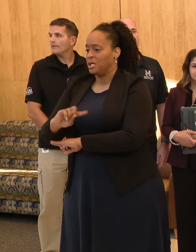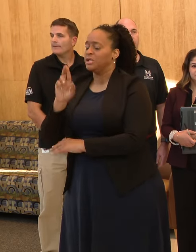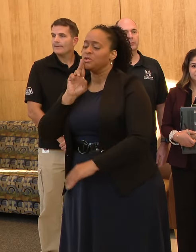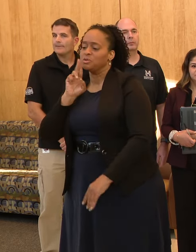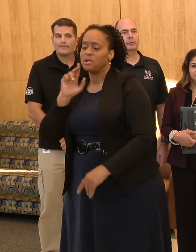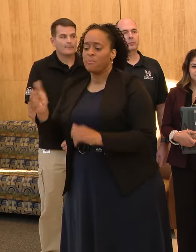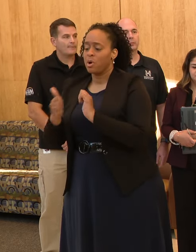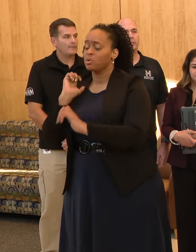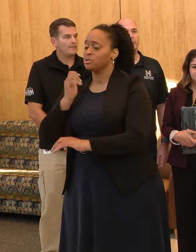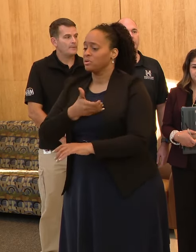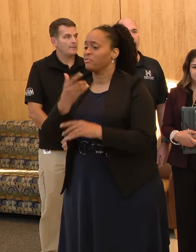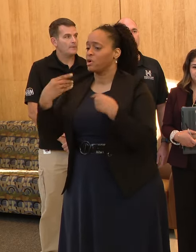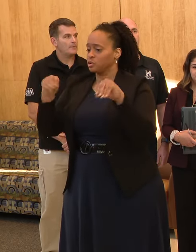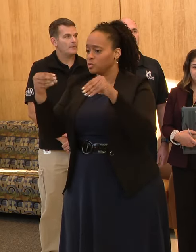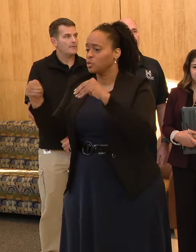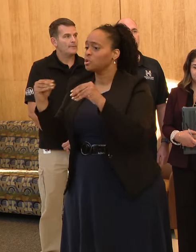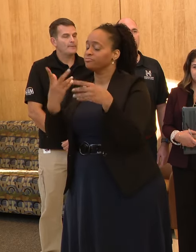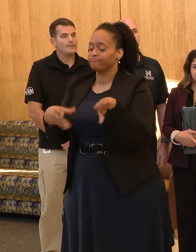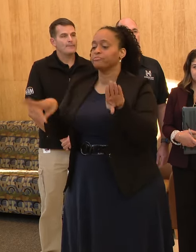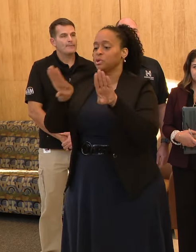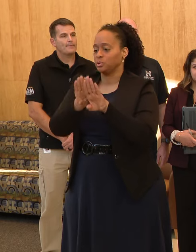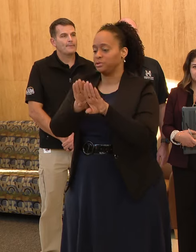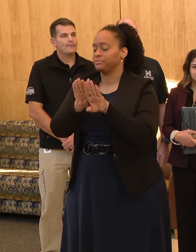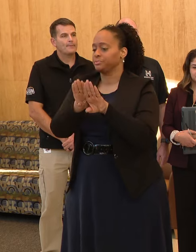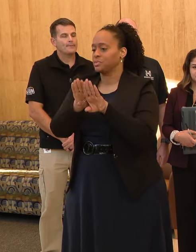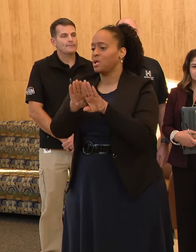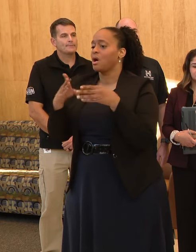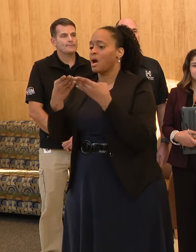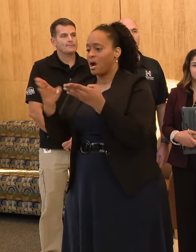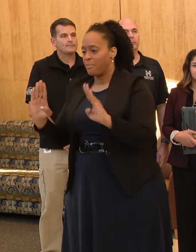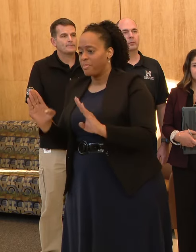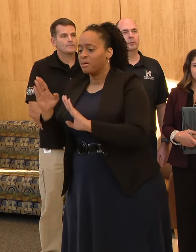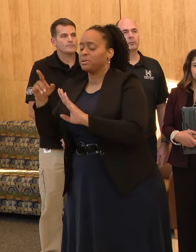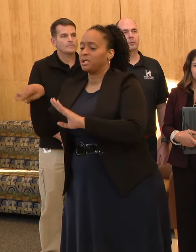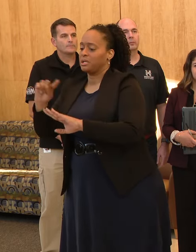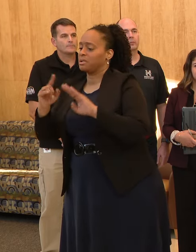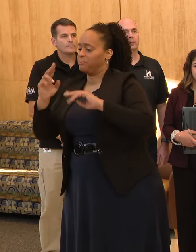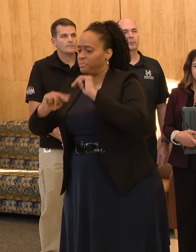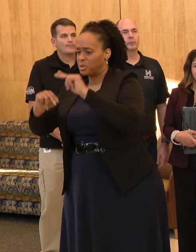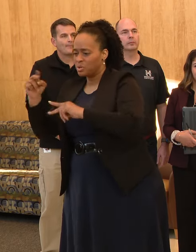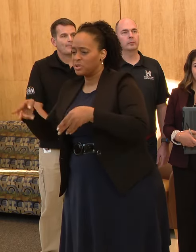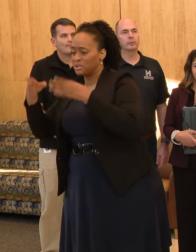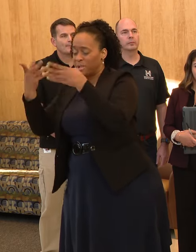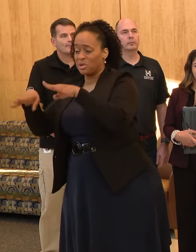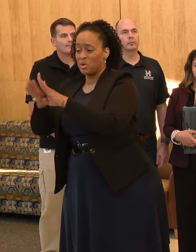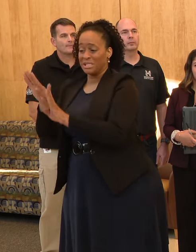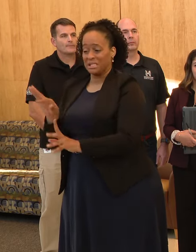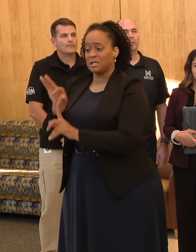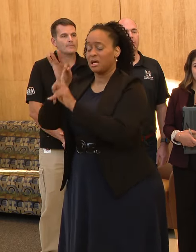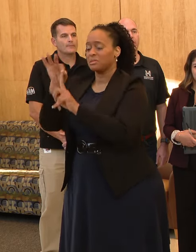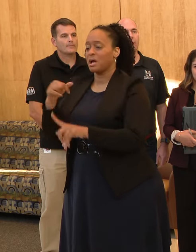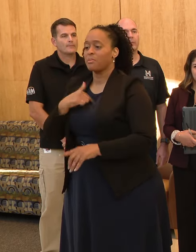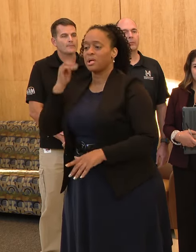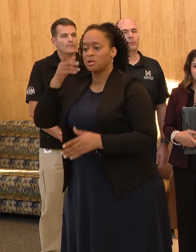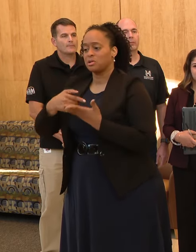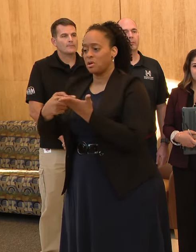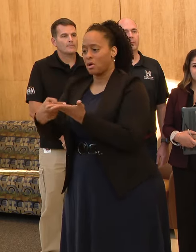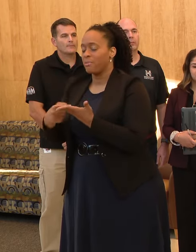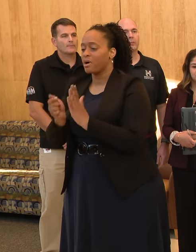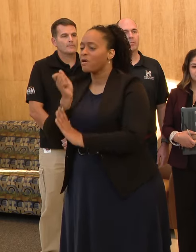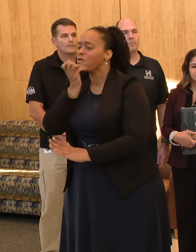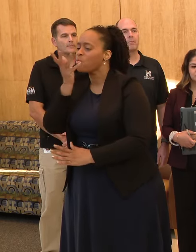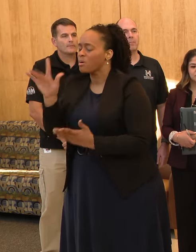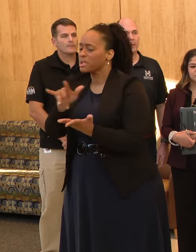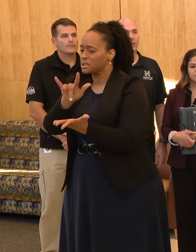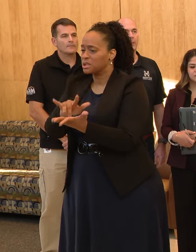closed. Our public facilities have been closed, with the exception, I'm going to talk about our warming centers because